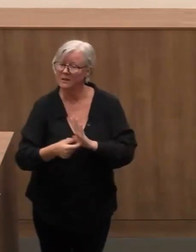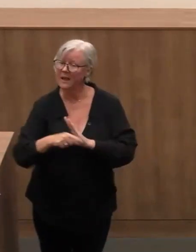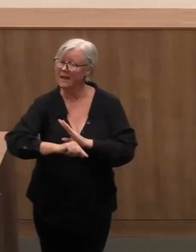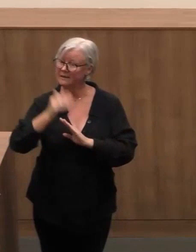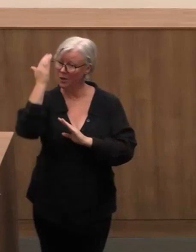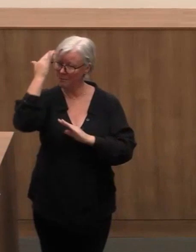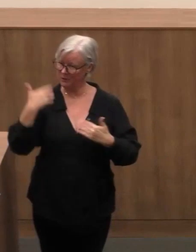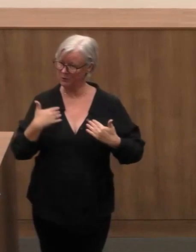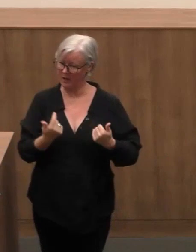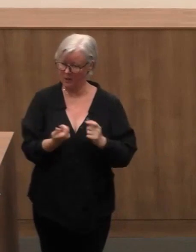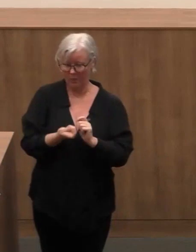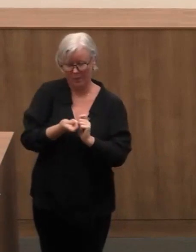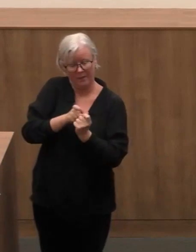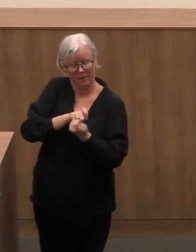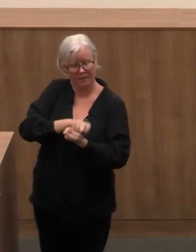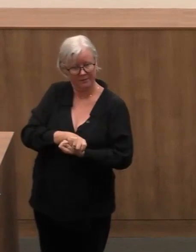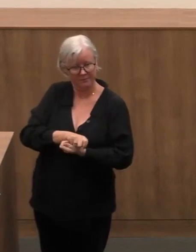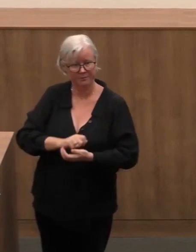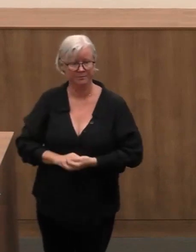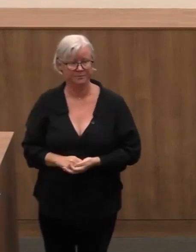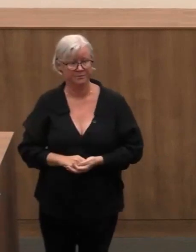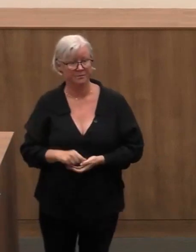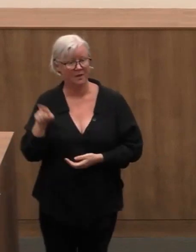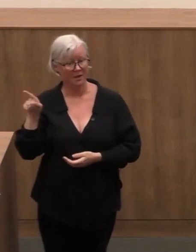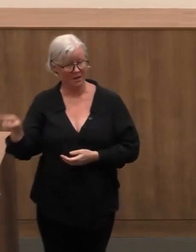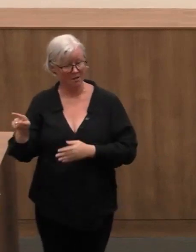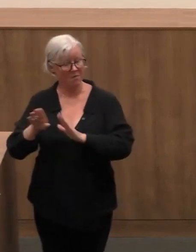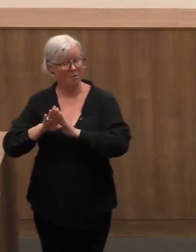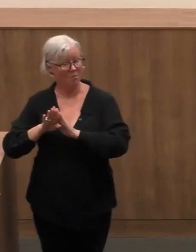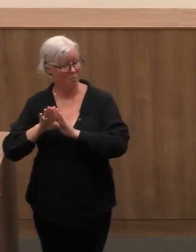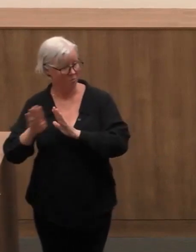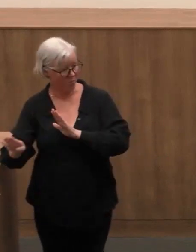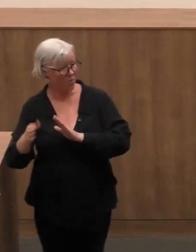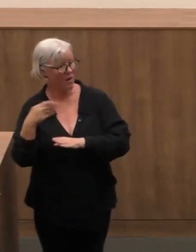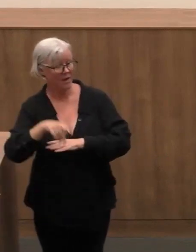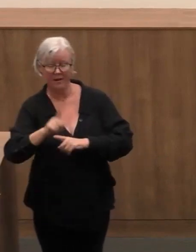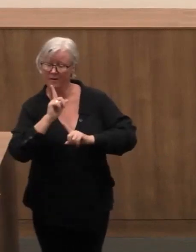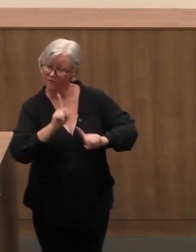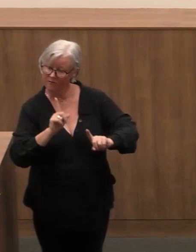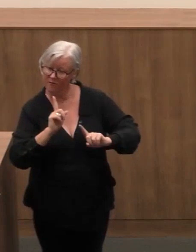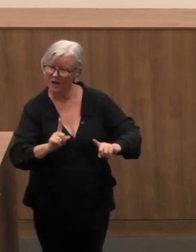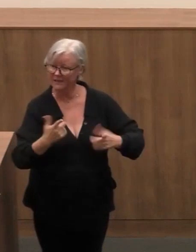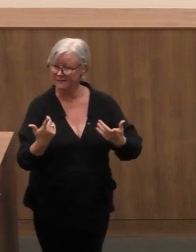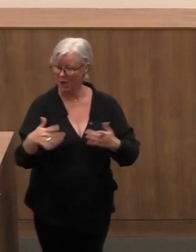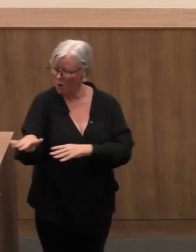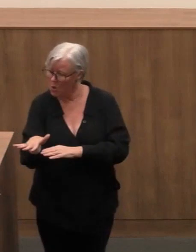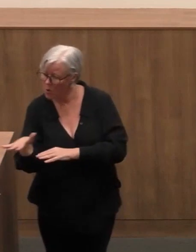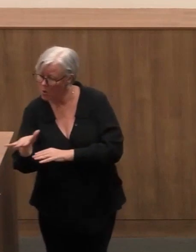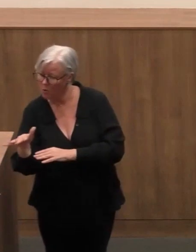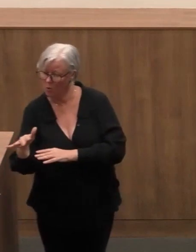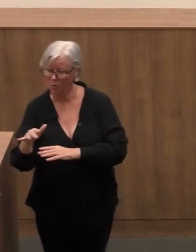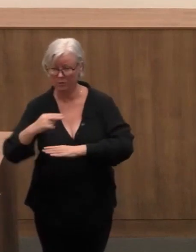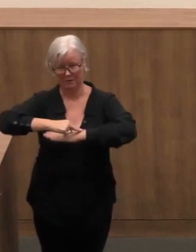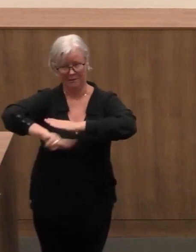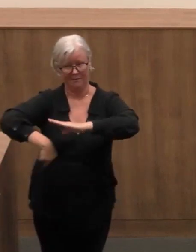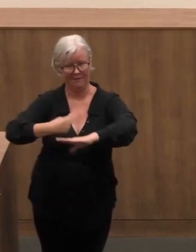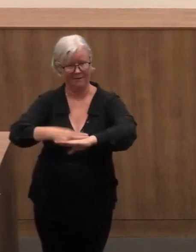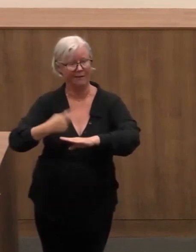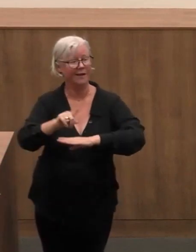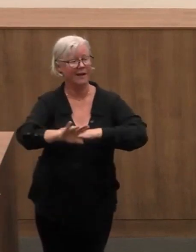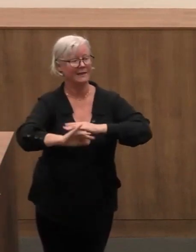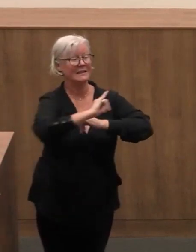policy. Dr Gooding has acted as a board member and advisor in a range of local, national and international bodies